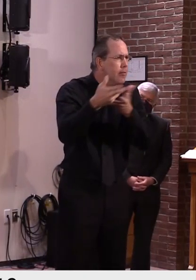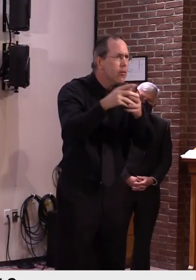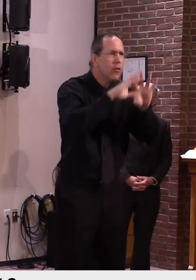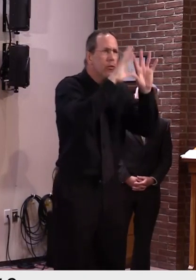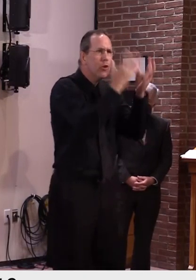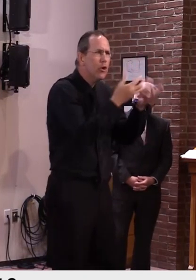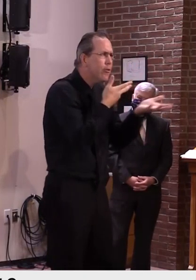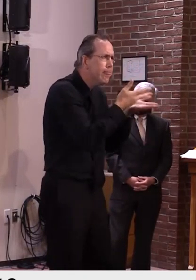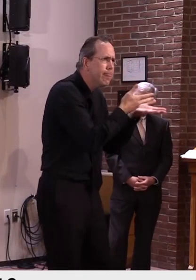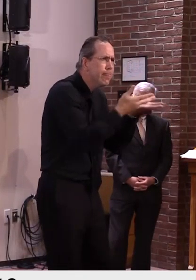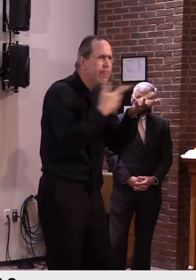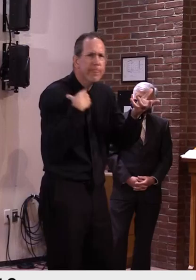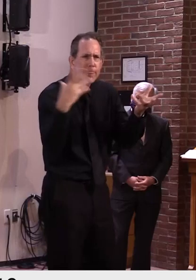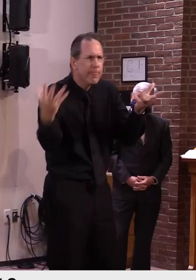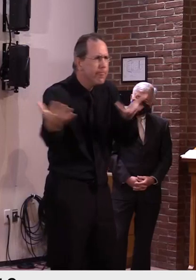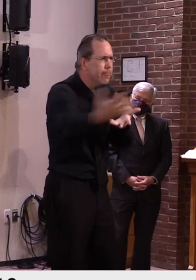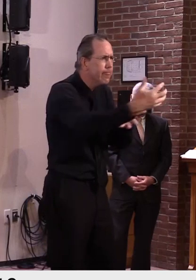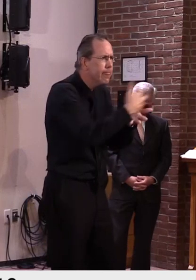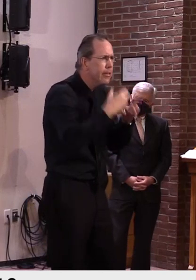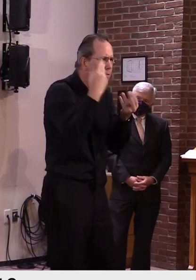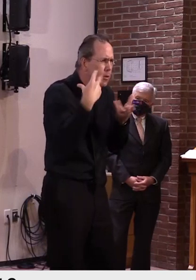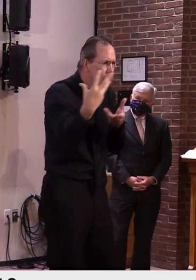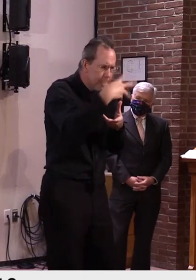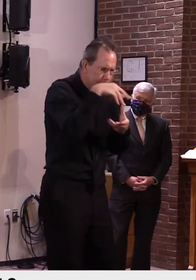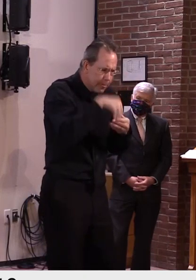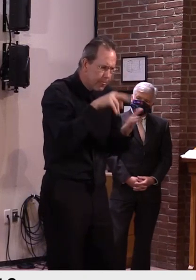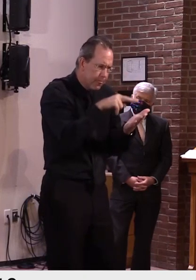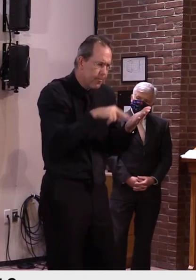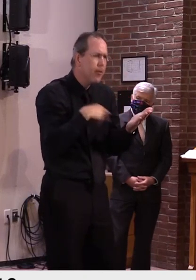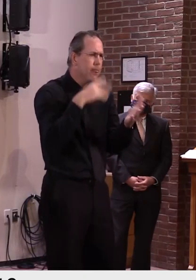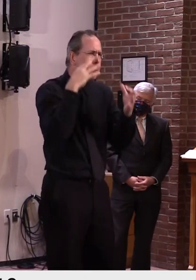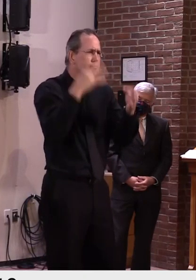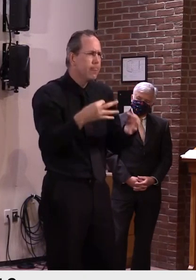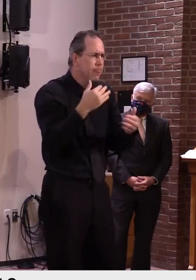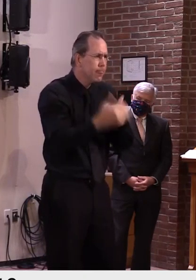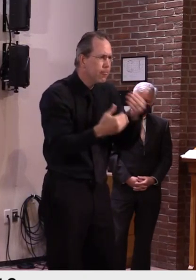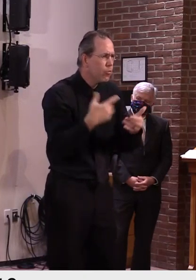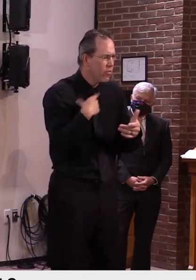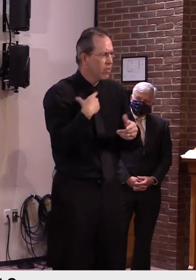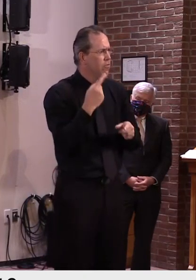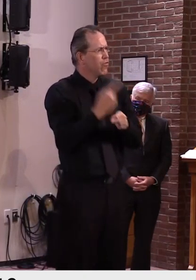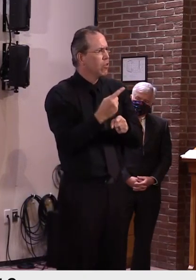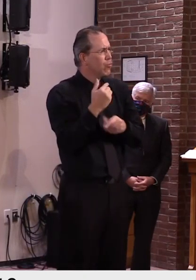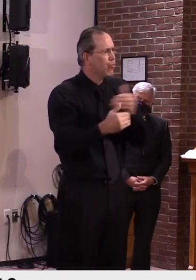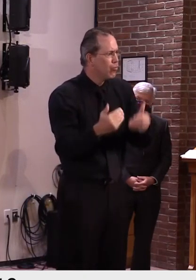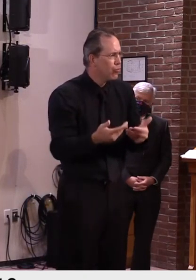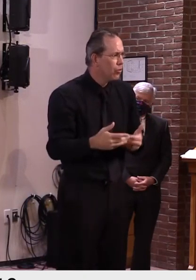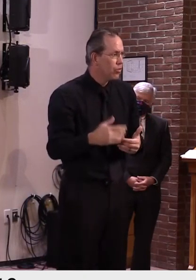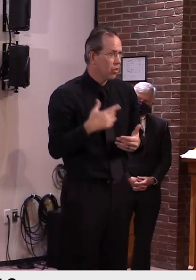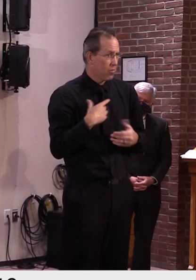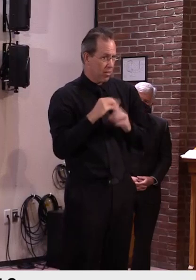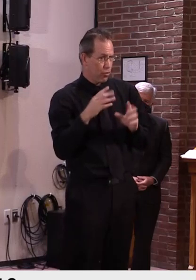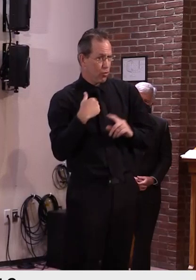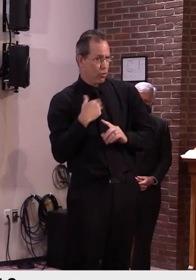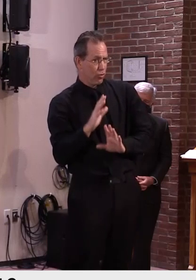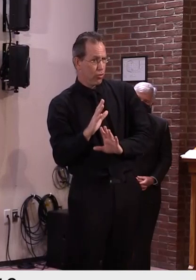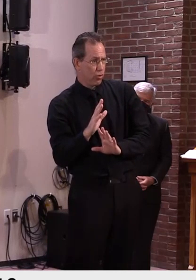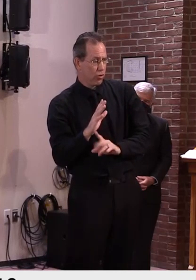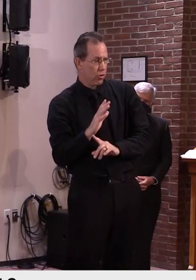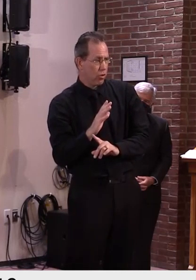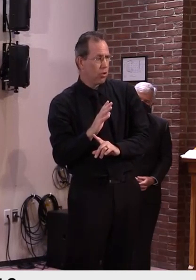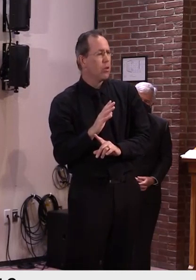and it's again led us to where we are today. I did want to comment as well about the Northeast Kingdom